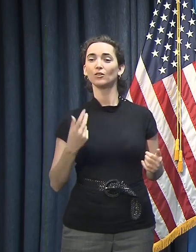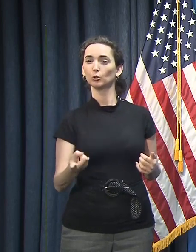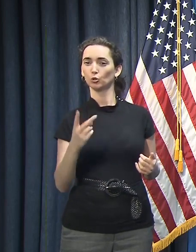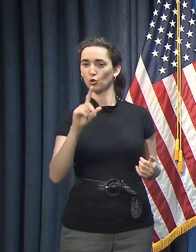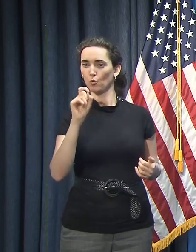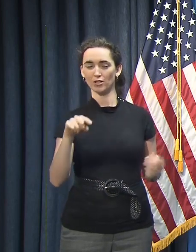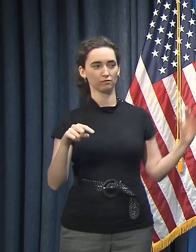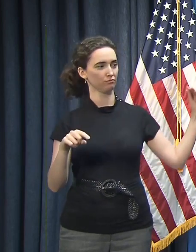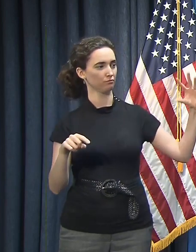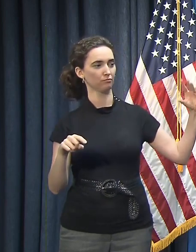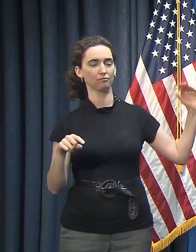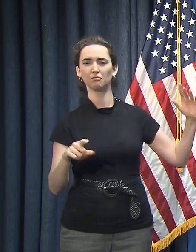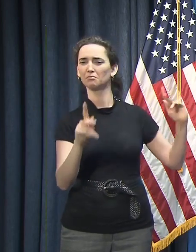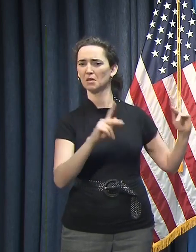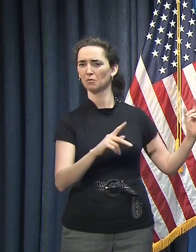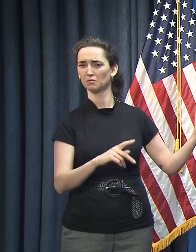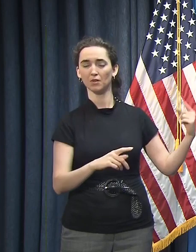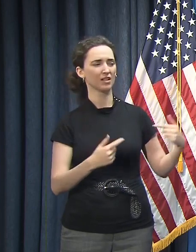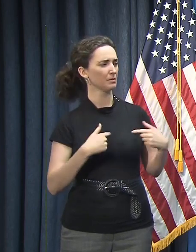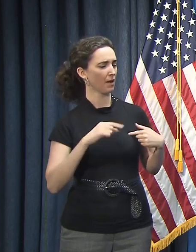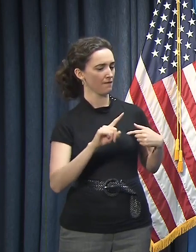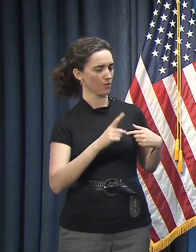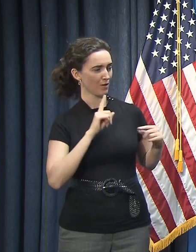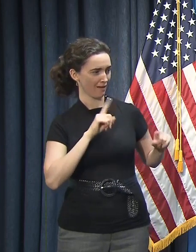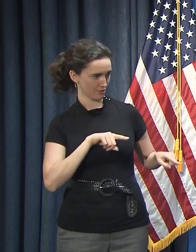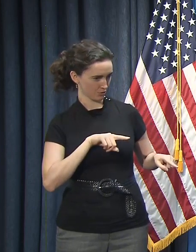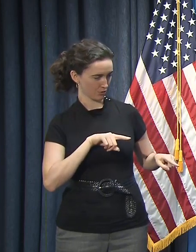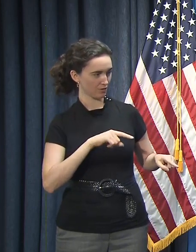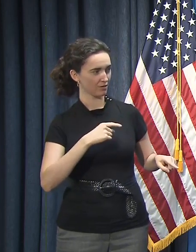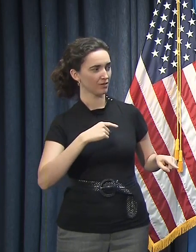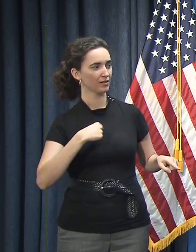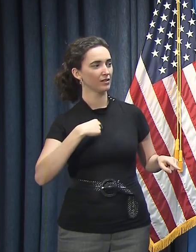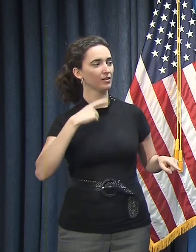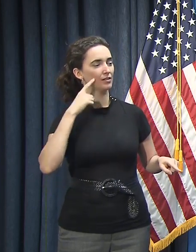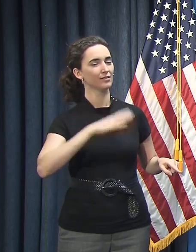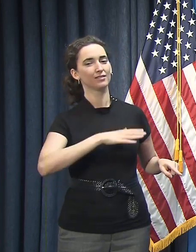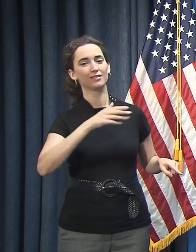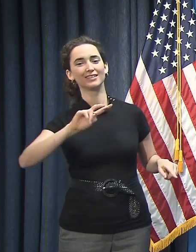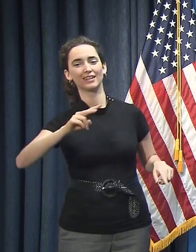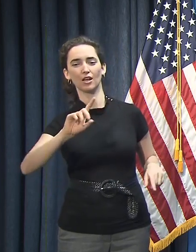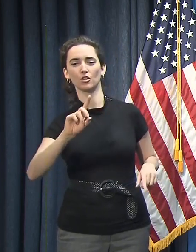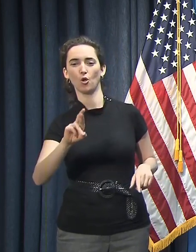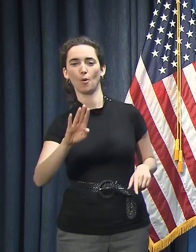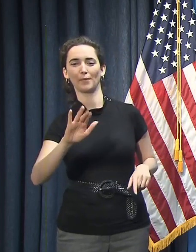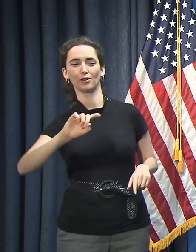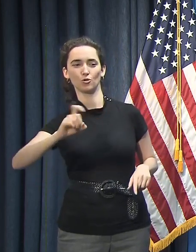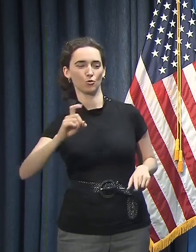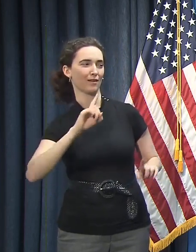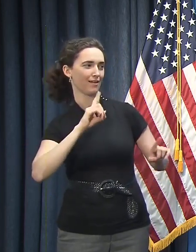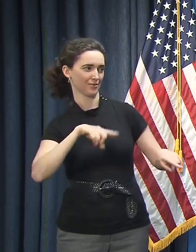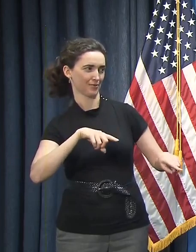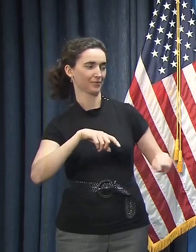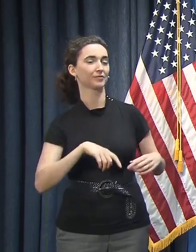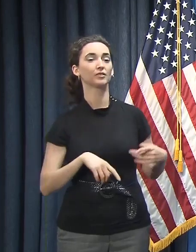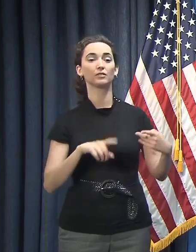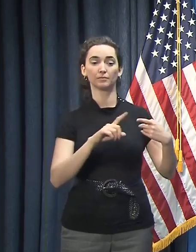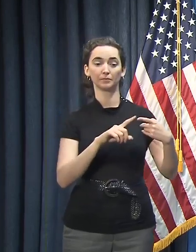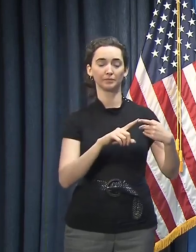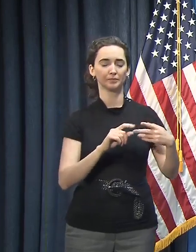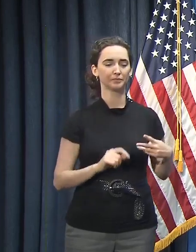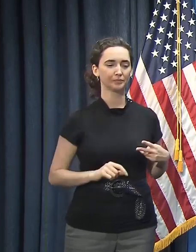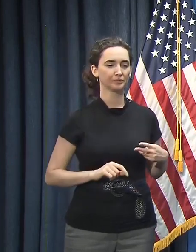questions from the public. I think I'll take the first one, and I'm going to ask Dr. BU to take the second one. We've received a